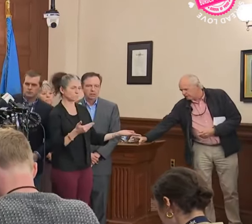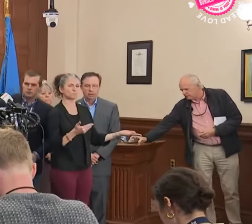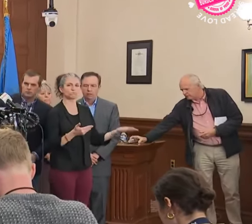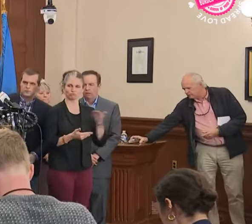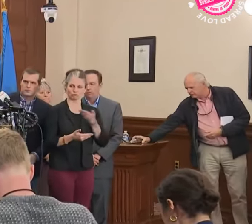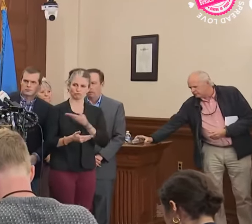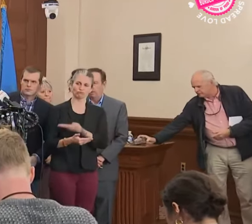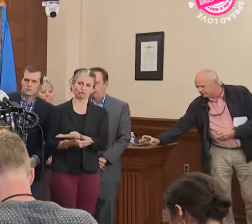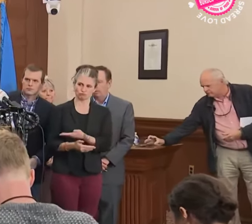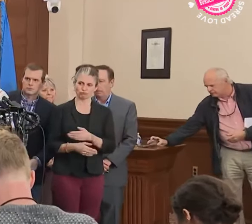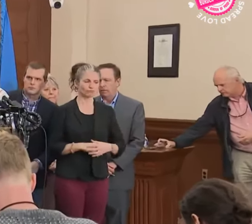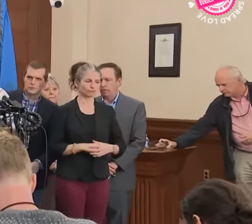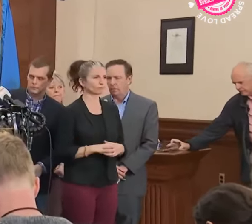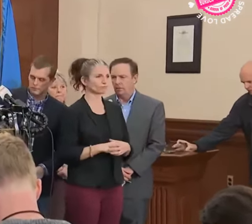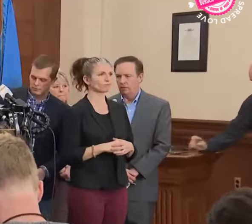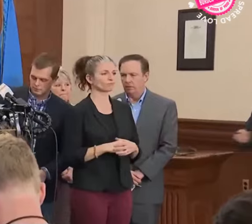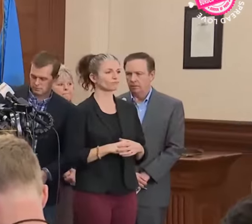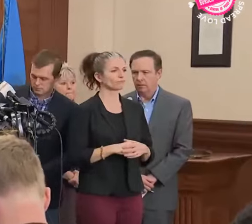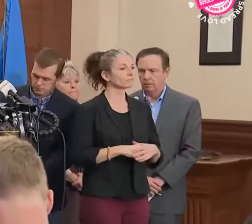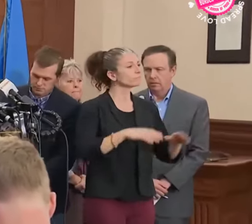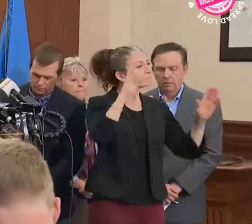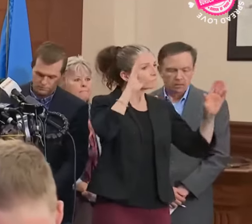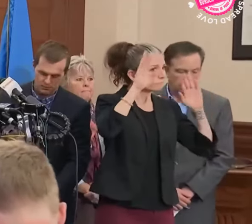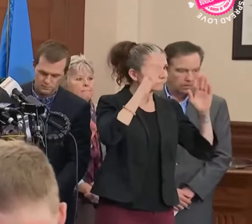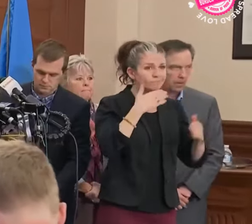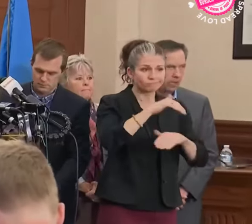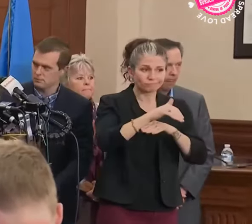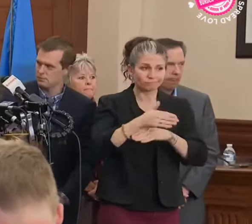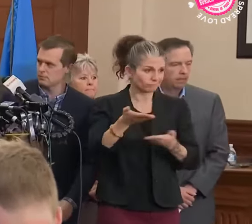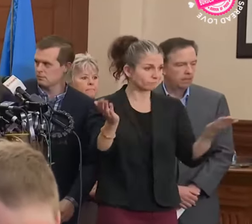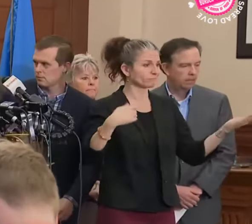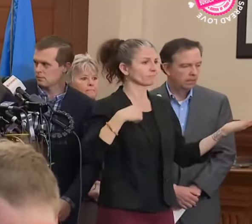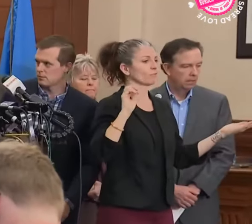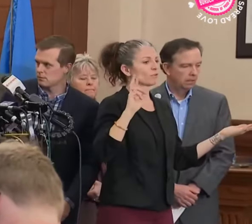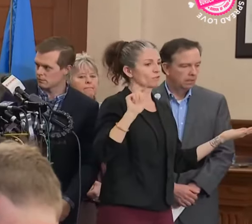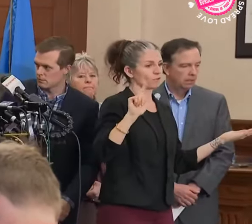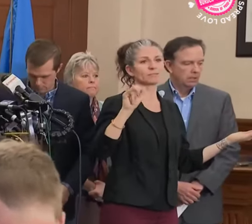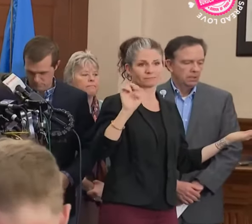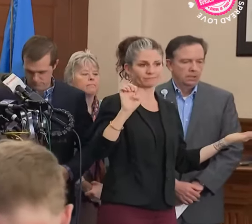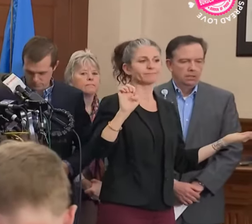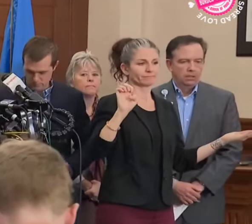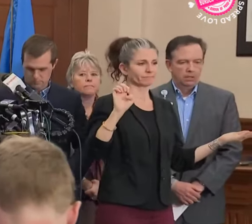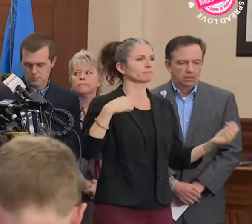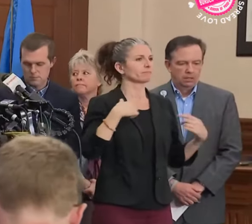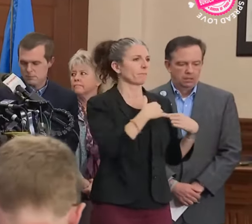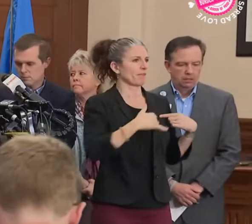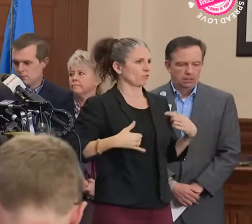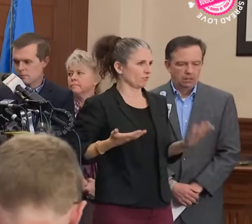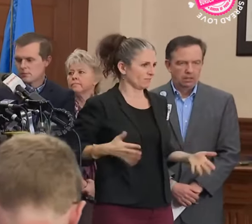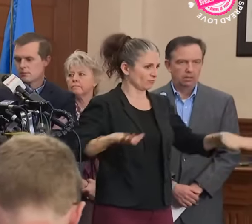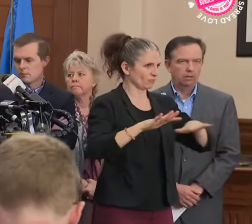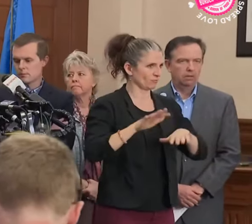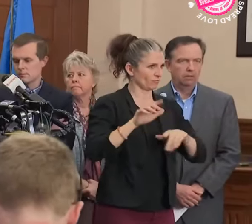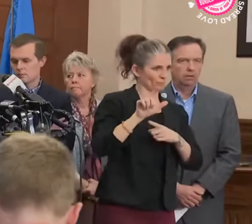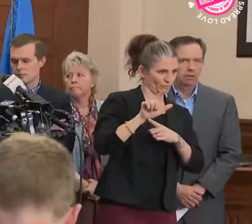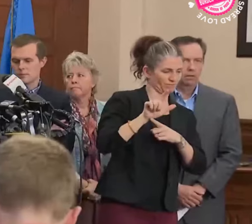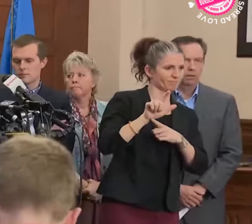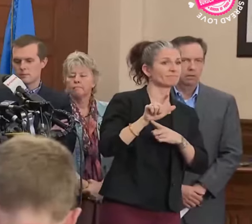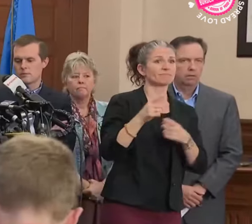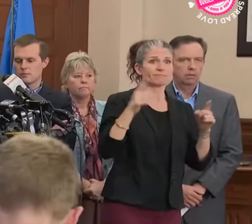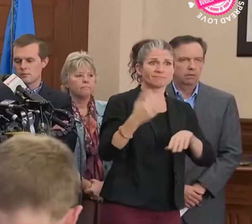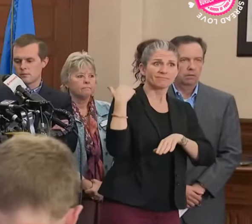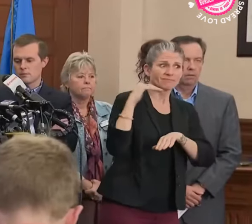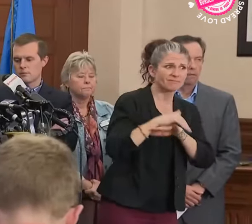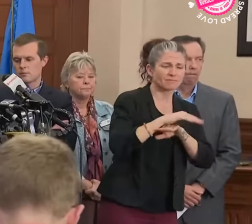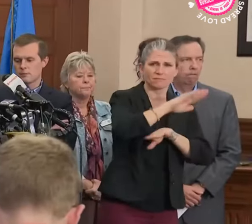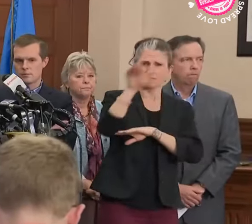Good evening. I'm Carl Schleen, Mayor of Lewiston. In the wake of the tragic and horrifying incident that occurred in Lewiston, our hearts are heavy with grief,